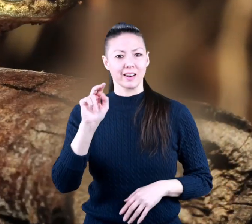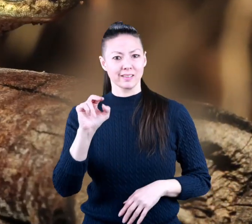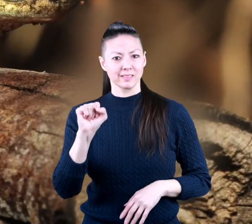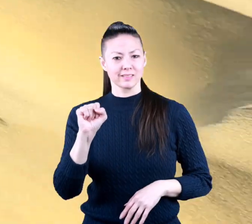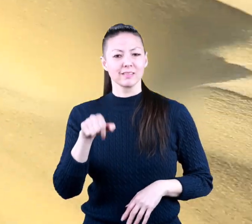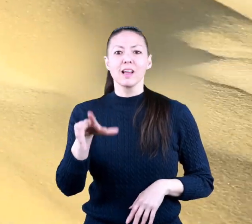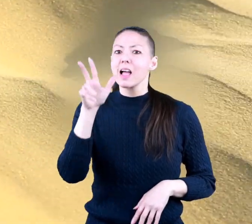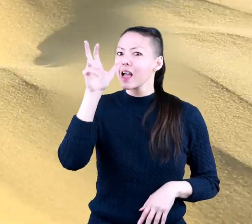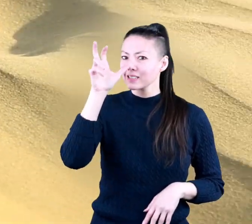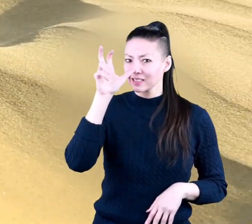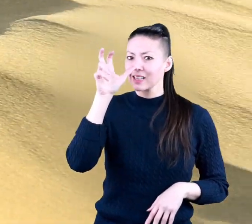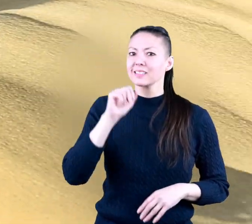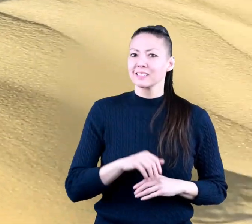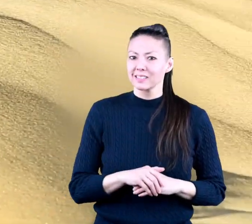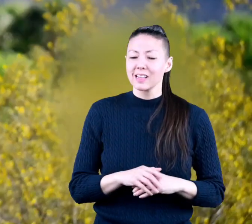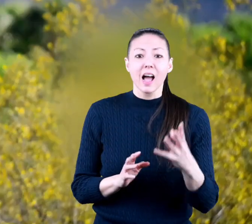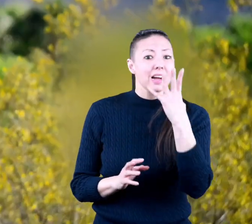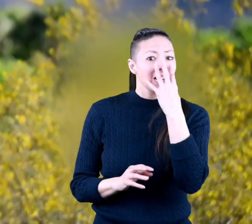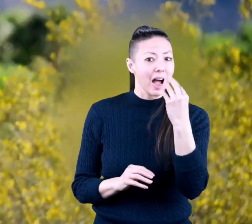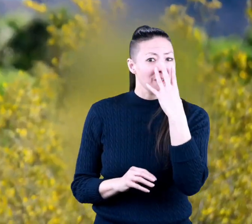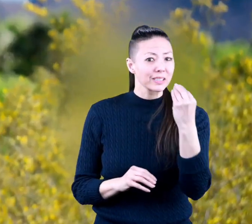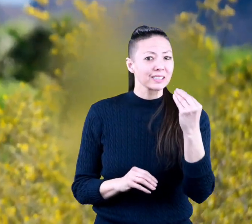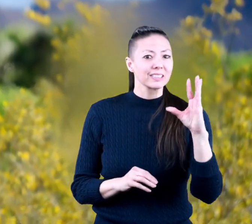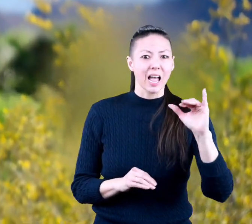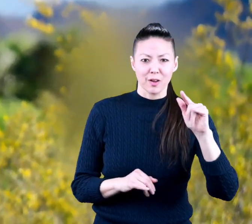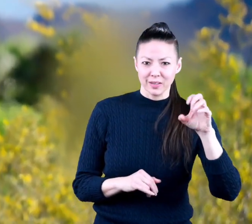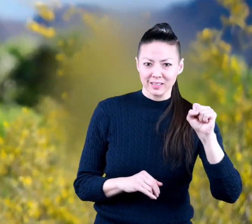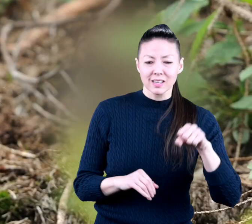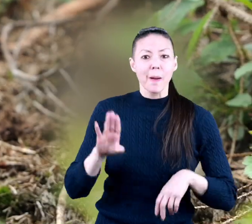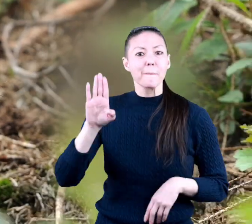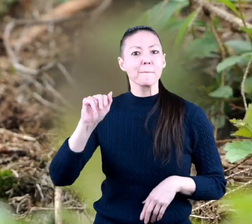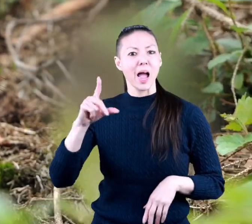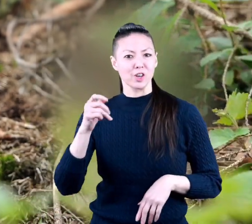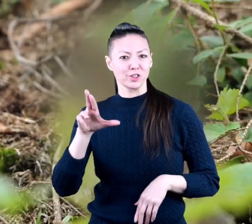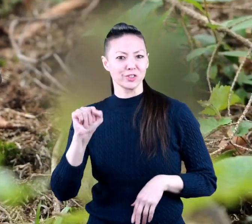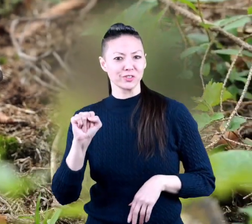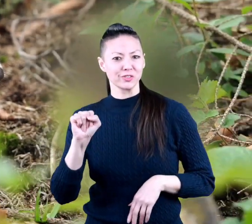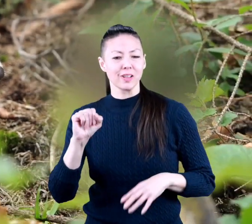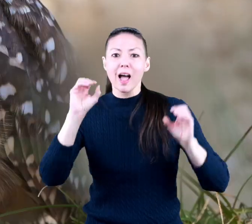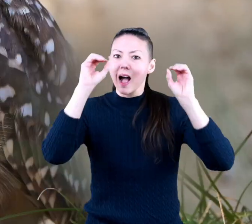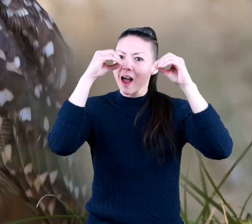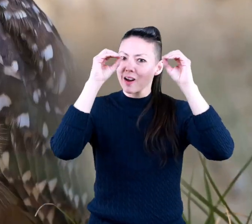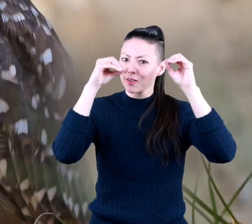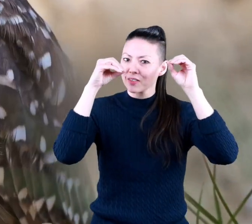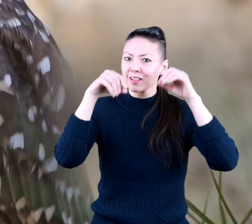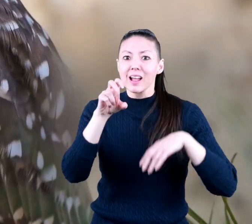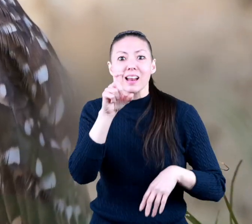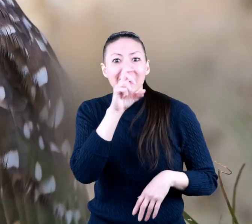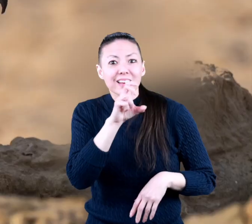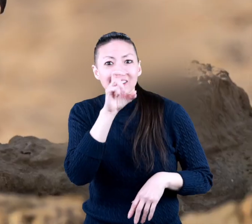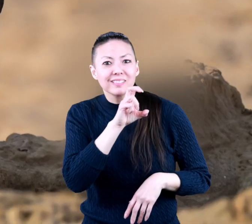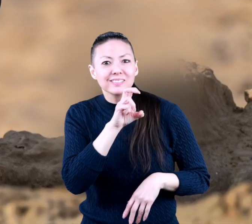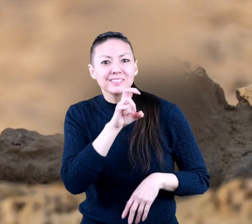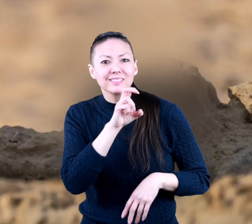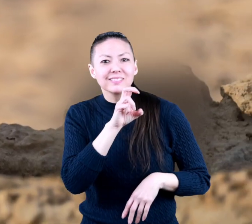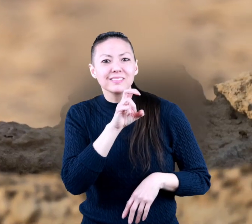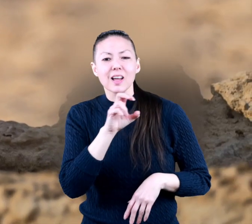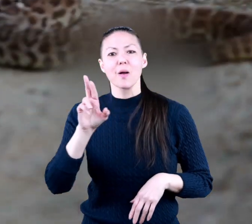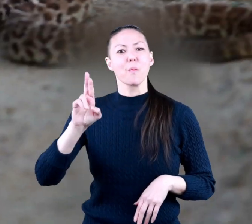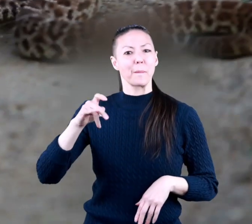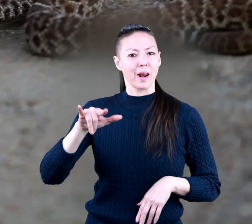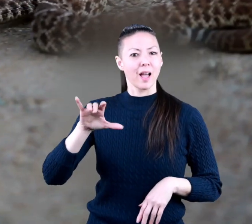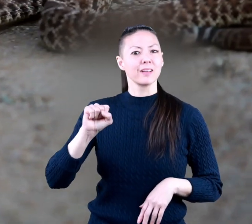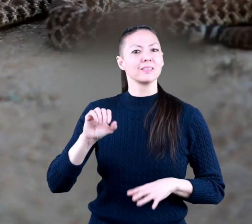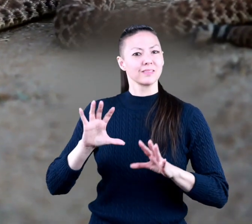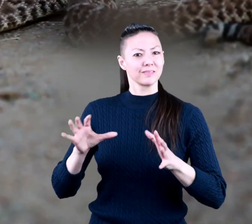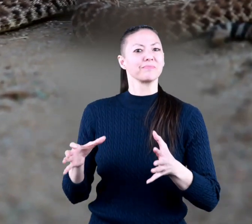amphibians, insects, coyotes, badgers, owls, eagles,